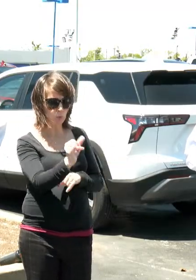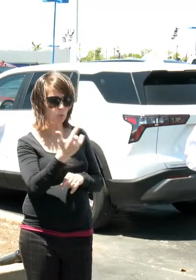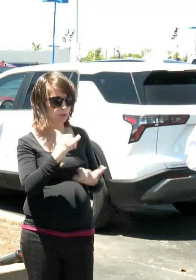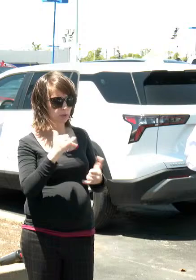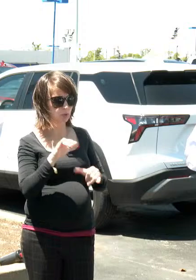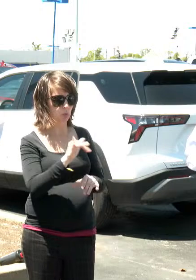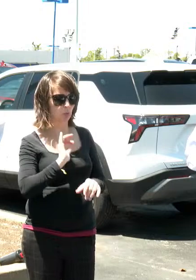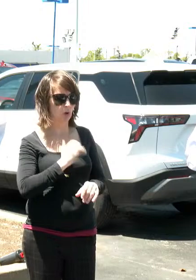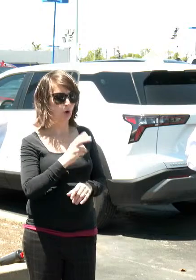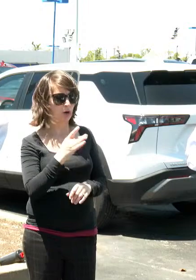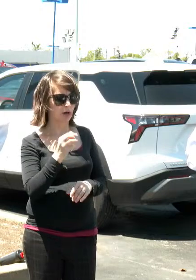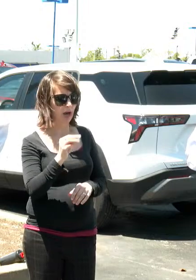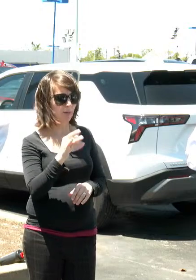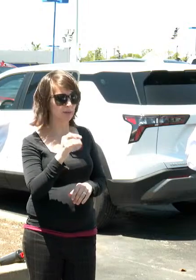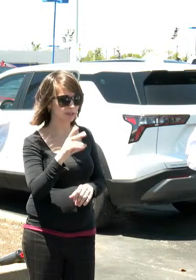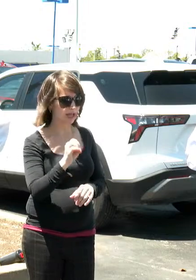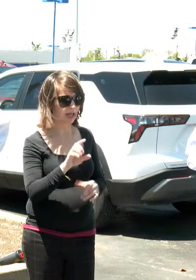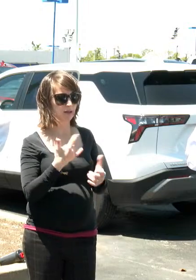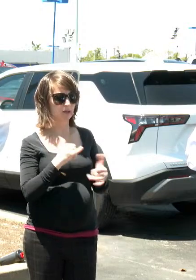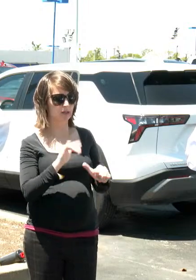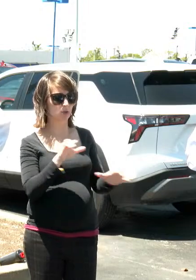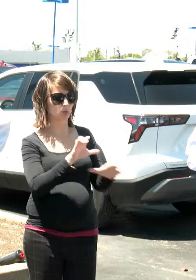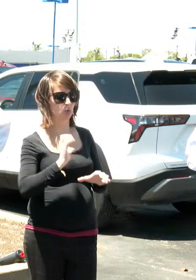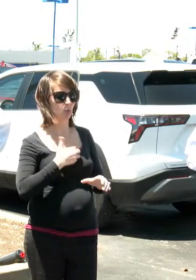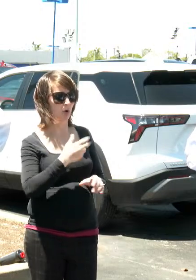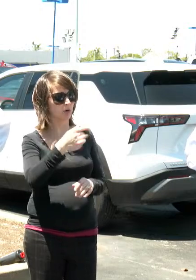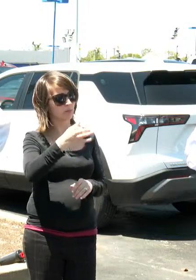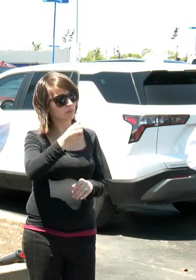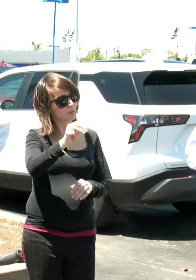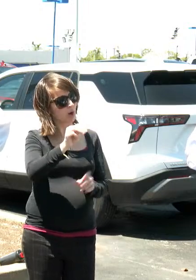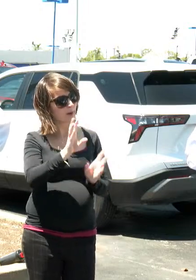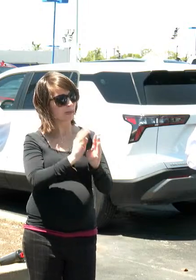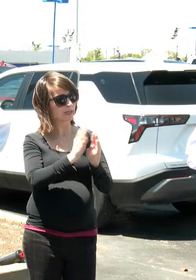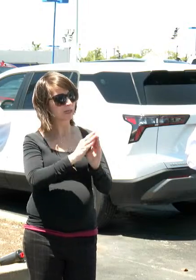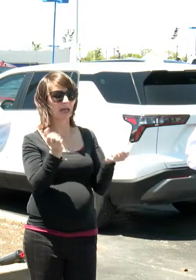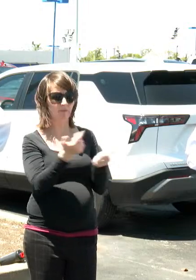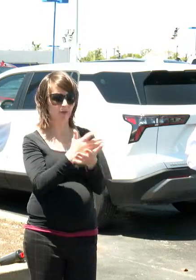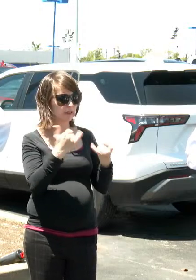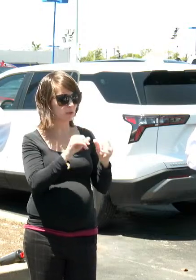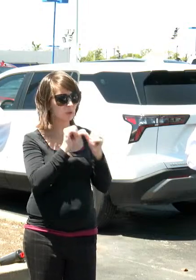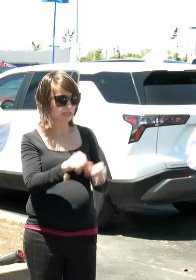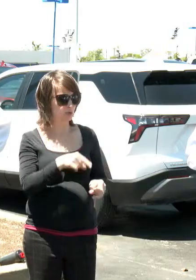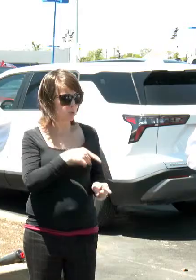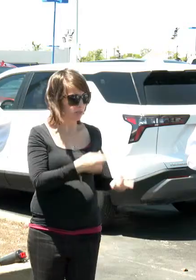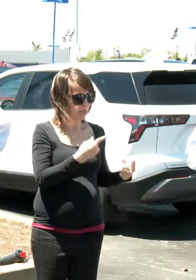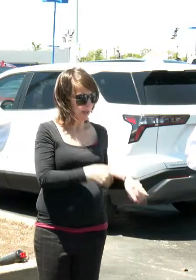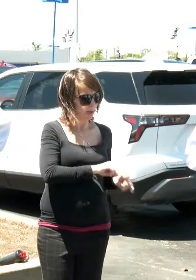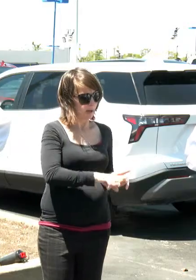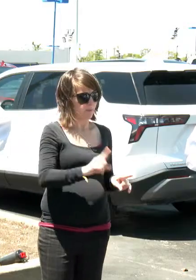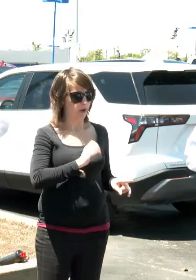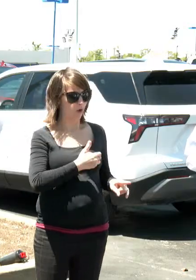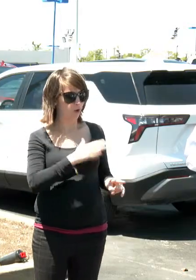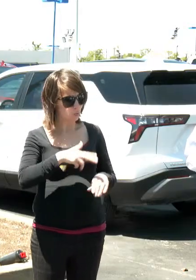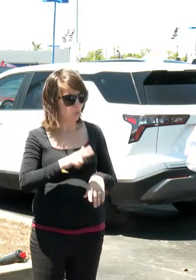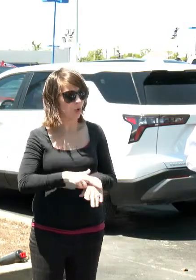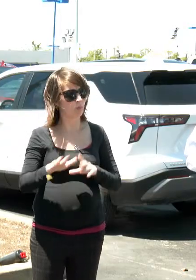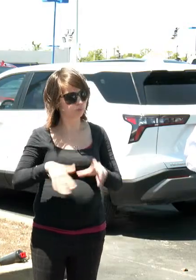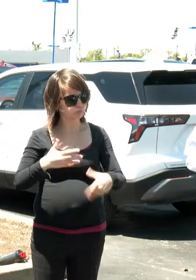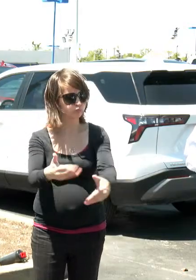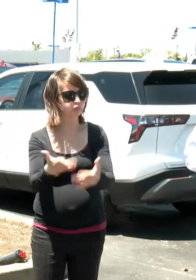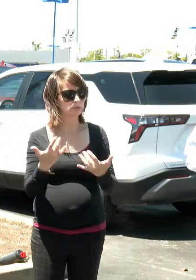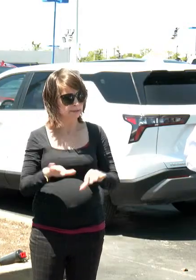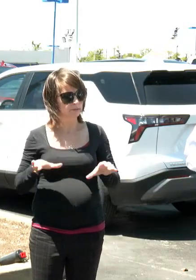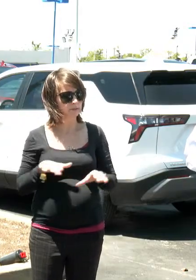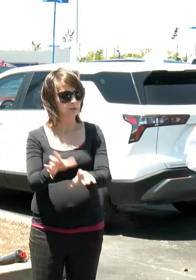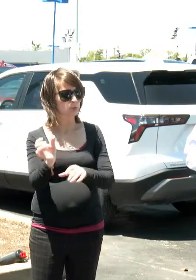CompStat. We still do our crime meetings. Everybody thinks continues. This is happening, but we can do both. And that's the type of thing, and my hat's